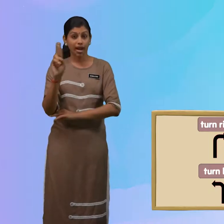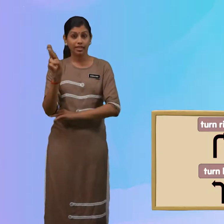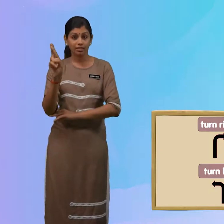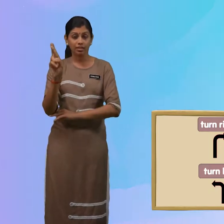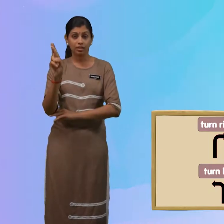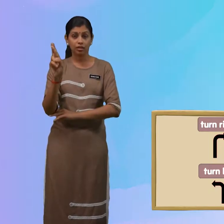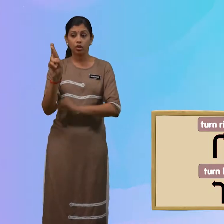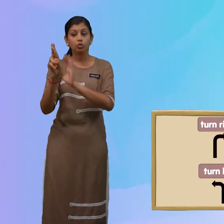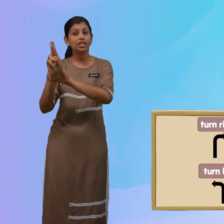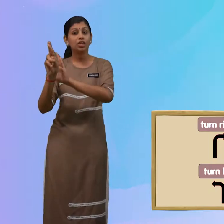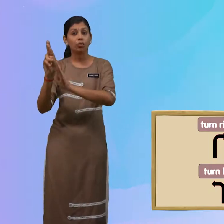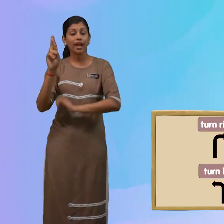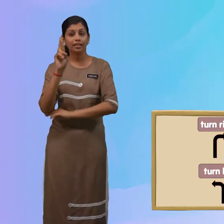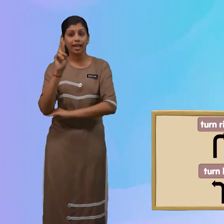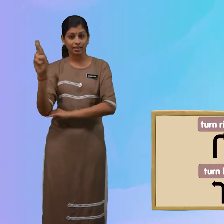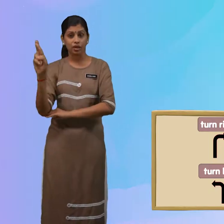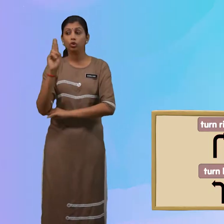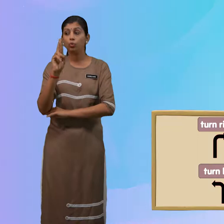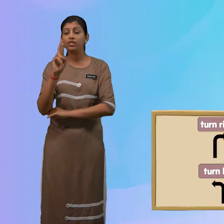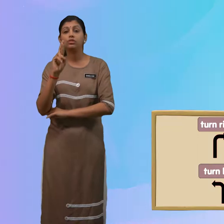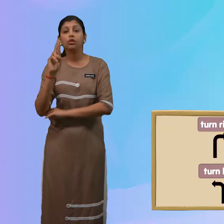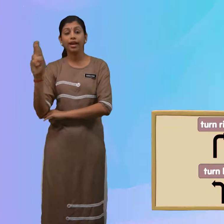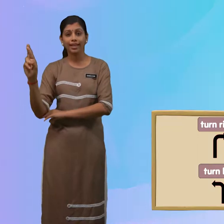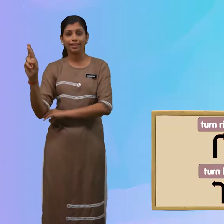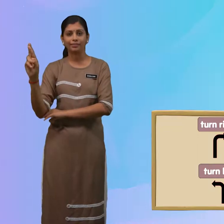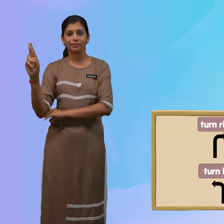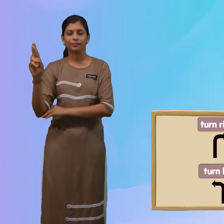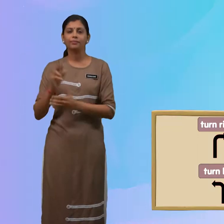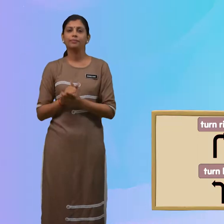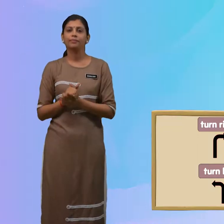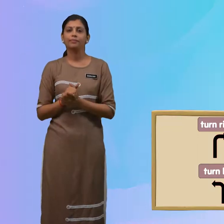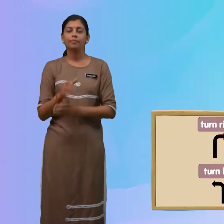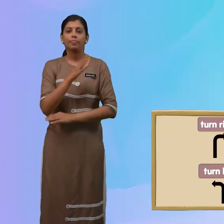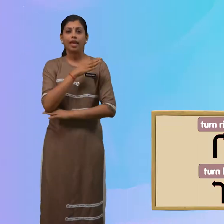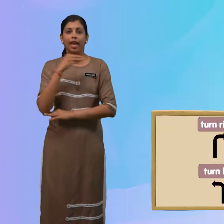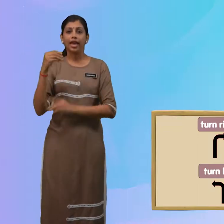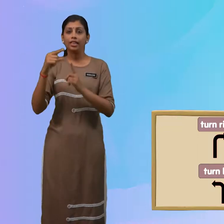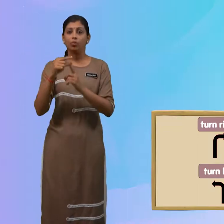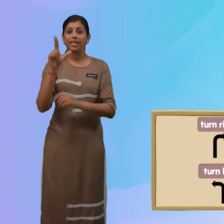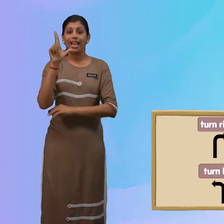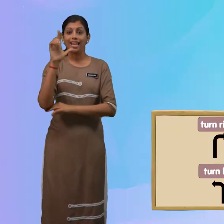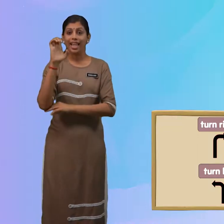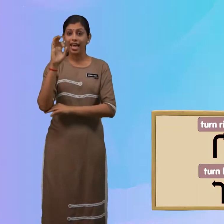right using your right hand, towards your right hand. And the word